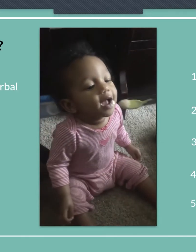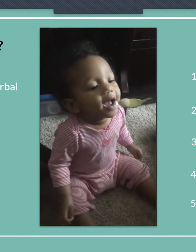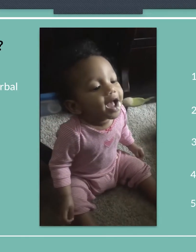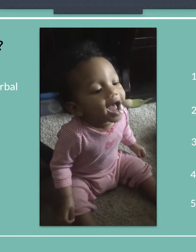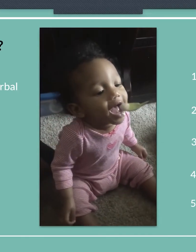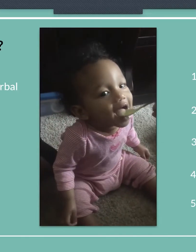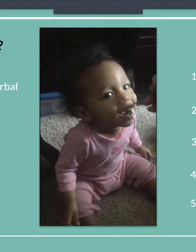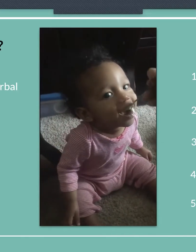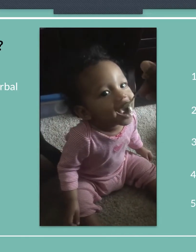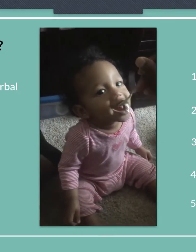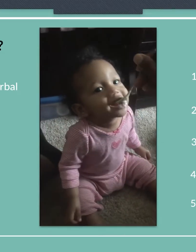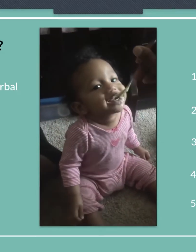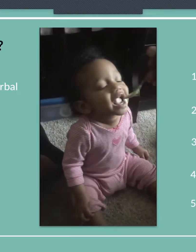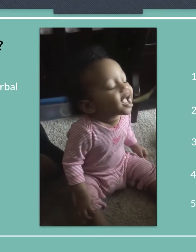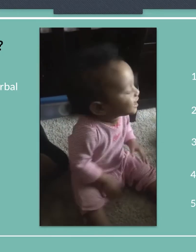Yes.